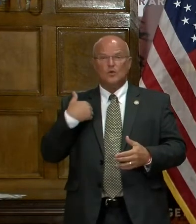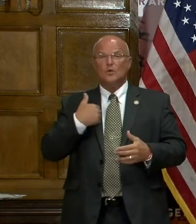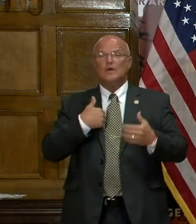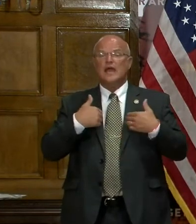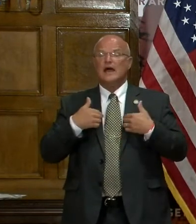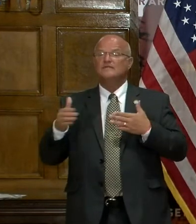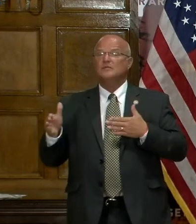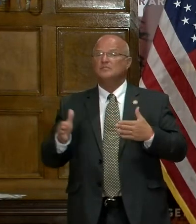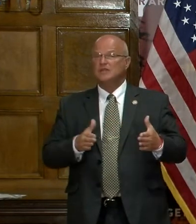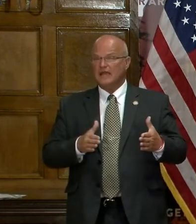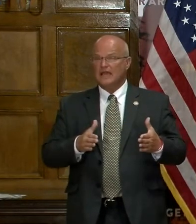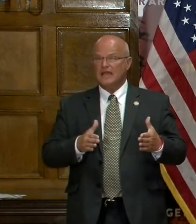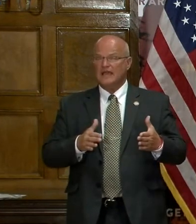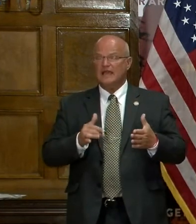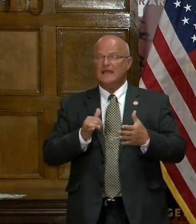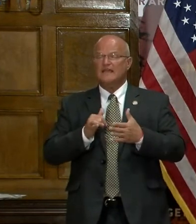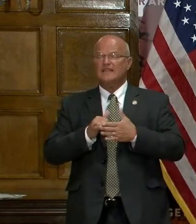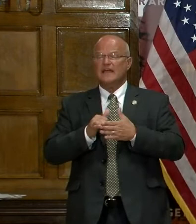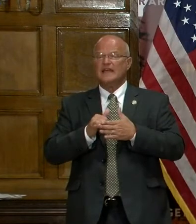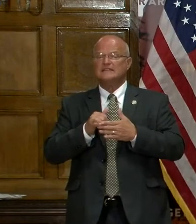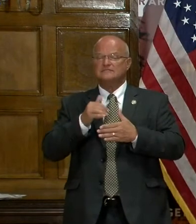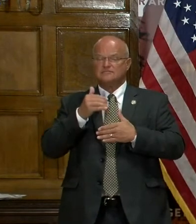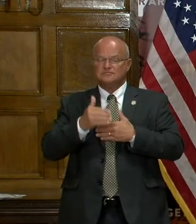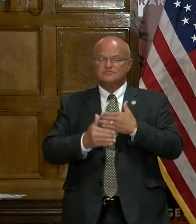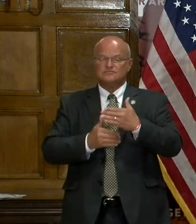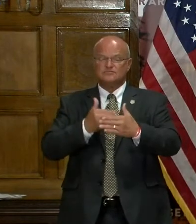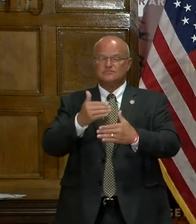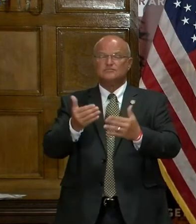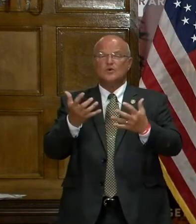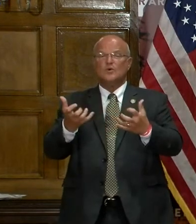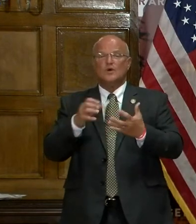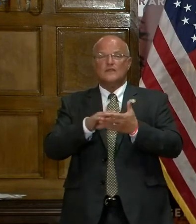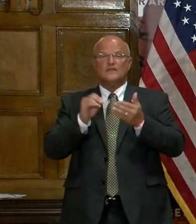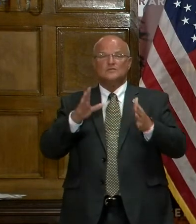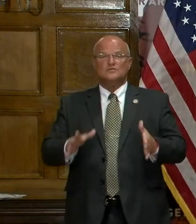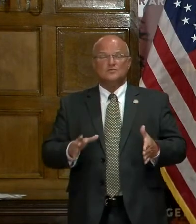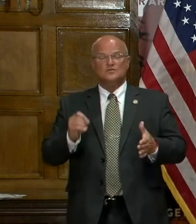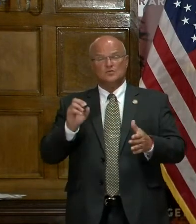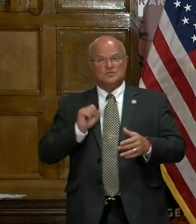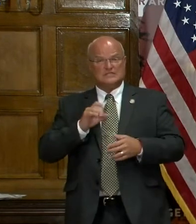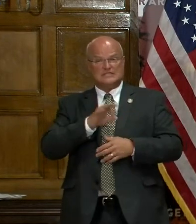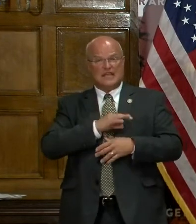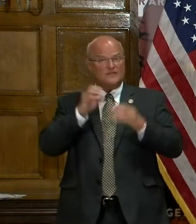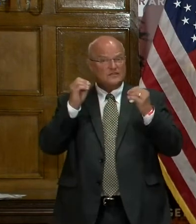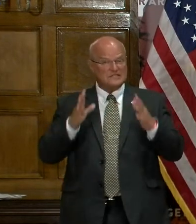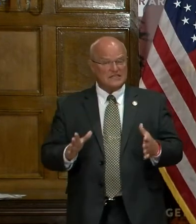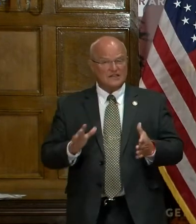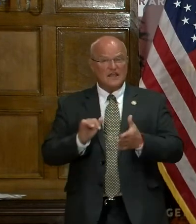plan that is in evolution. We definitely want those students or staff